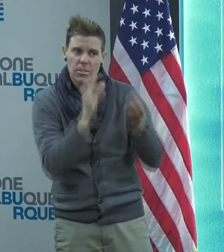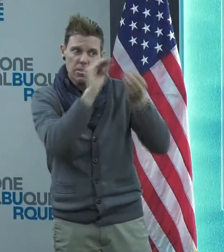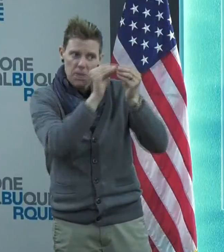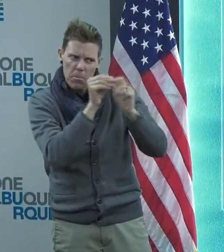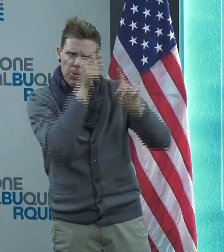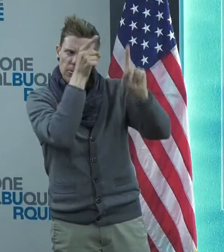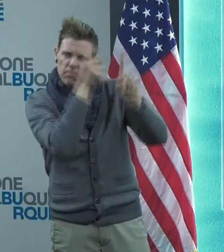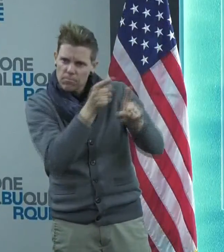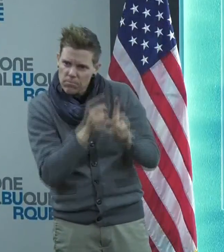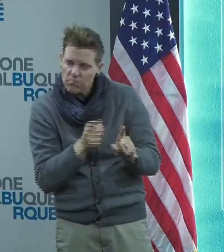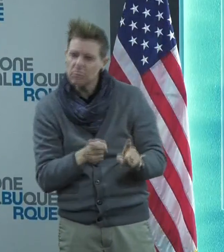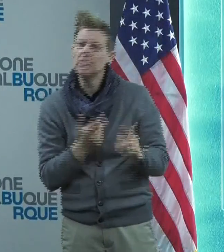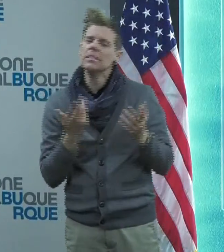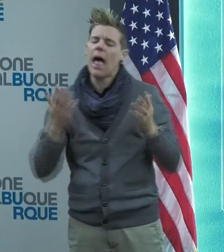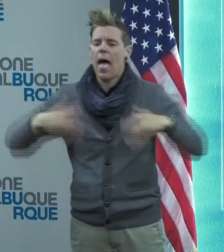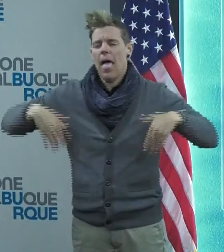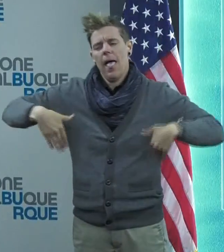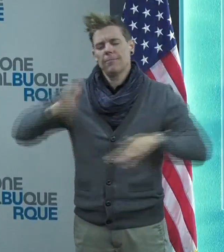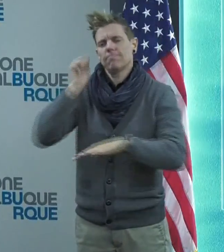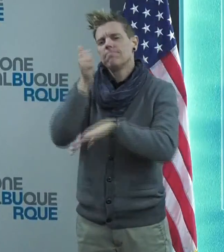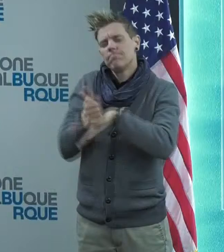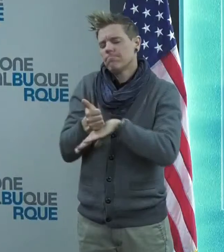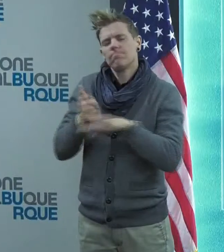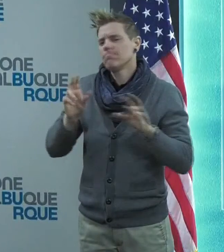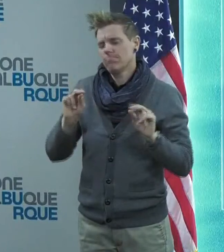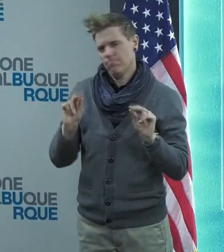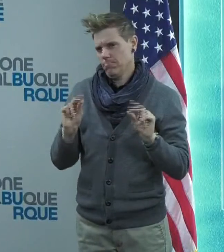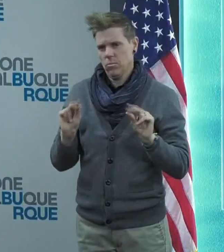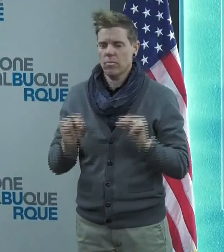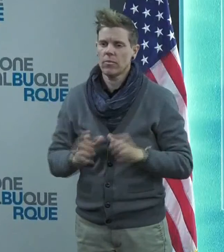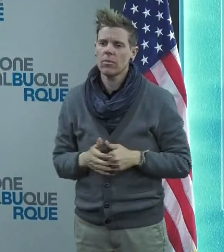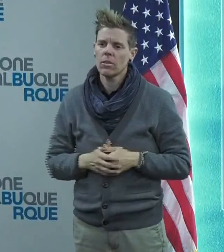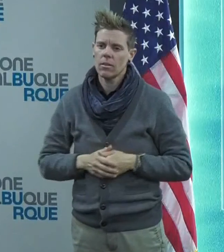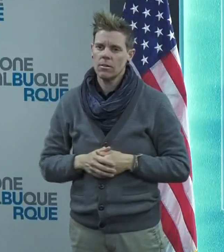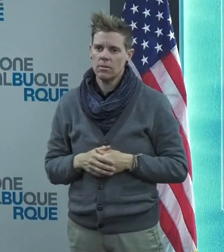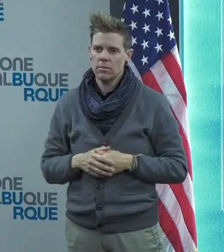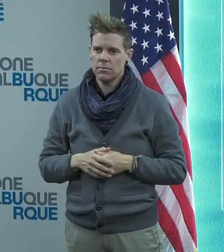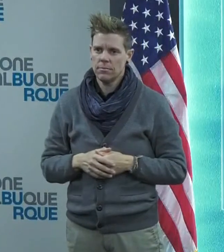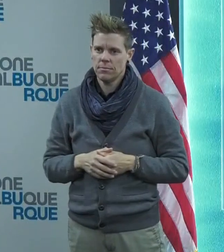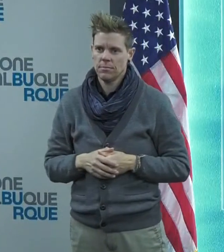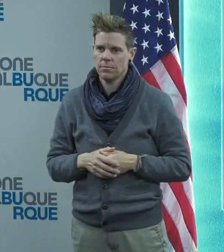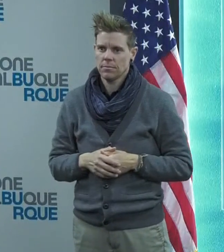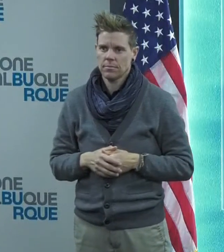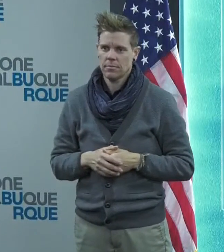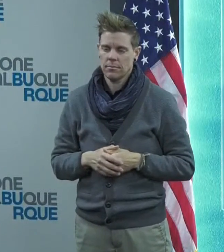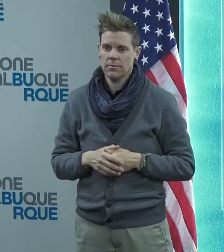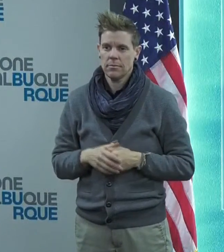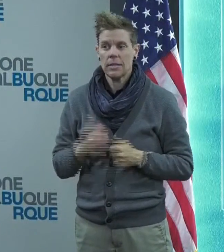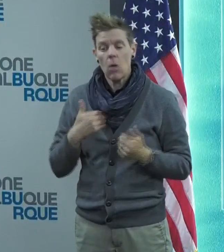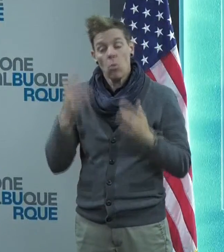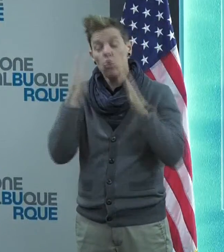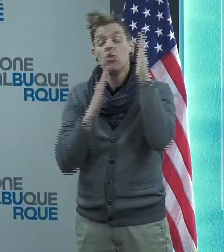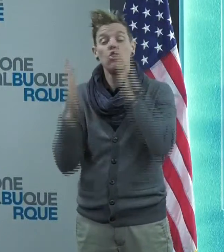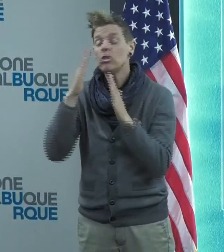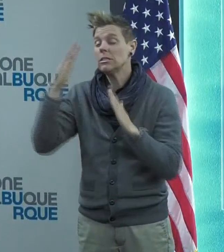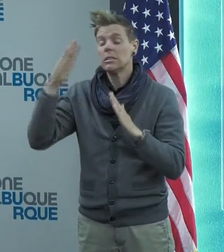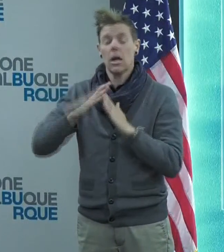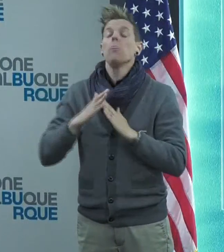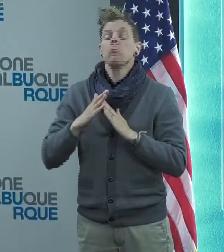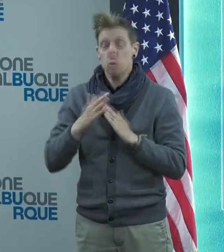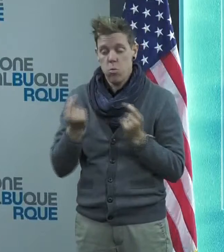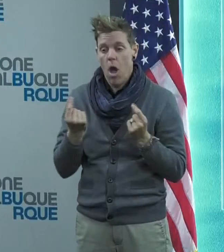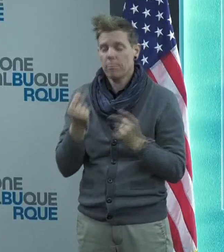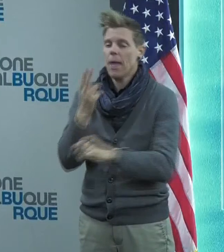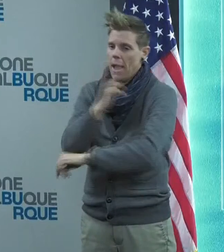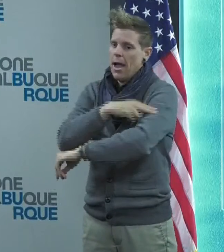in our thinking at this time. But I'll tell you, the biggest thing we are looking at is hospital capacity. So if we actually are bumping up against the